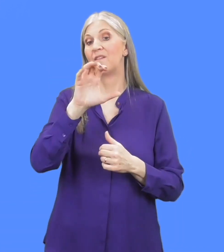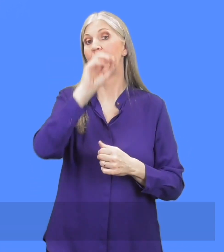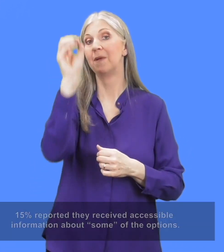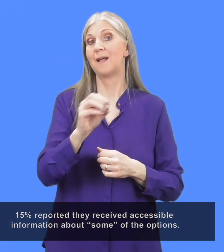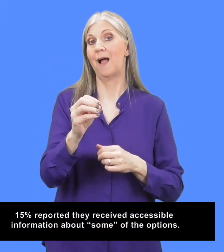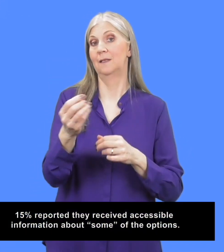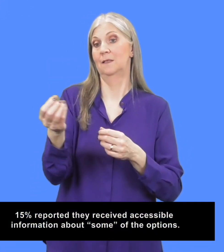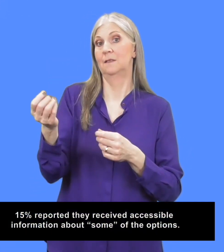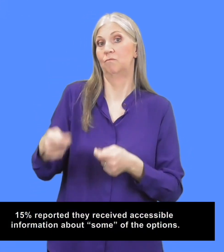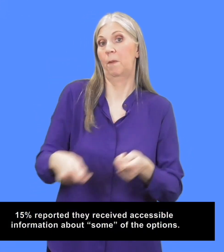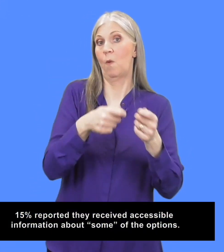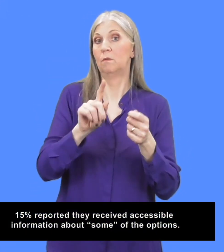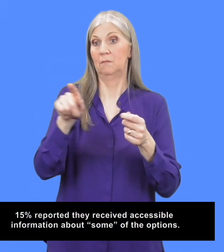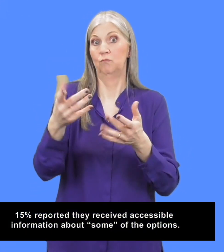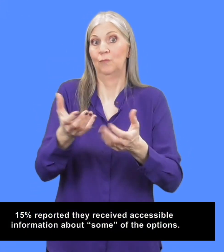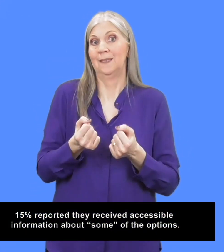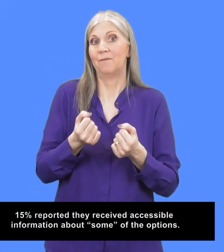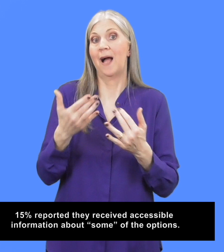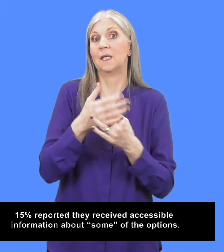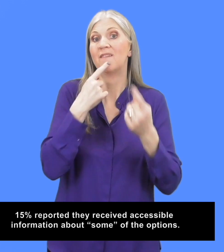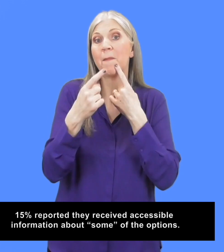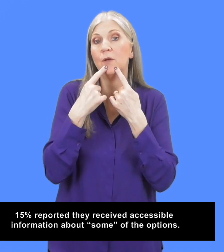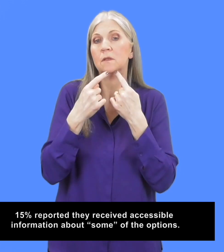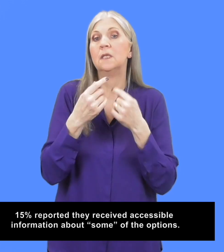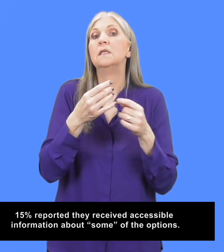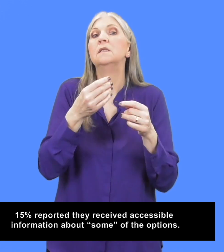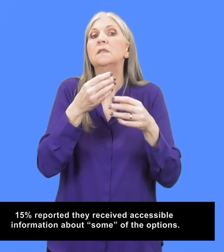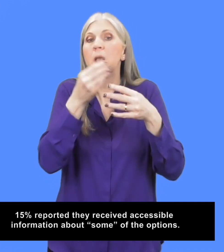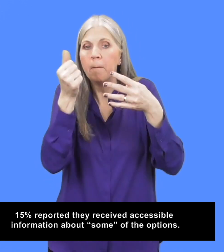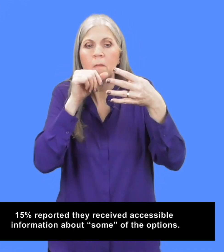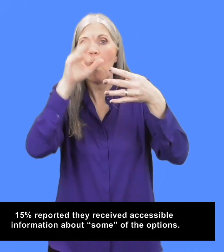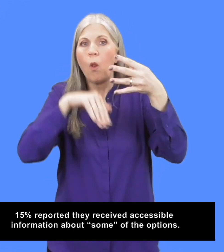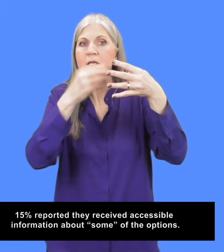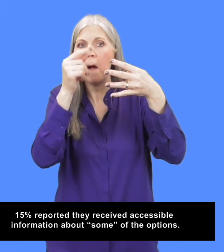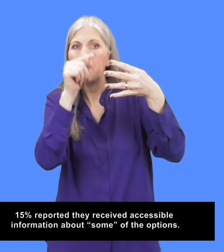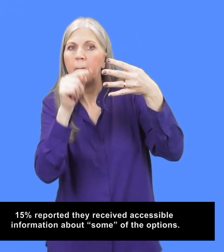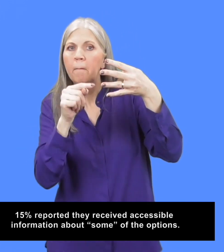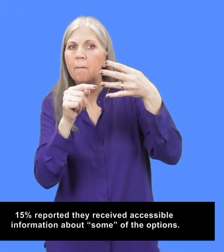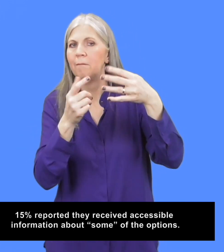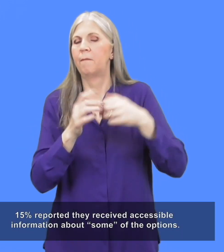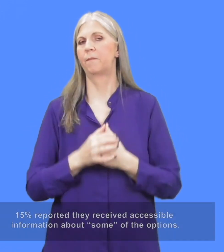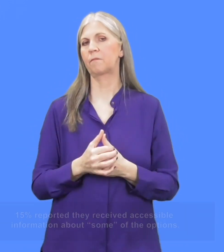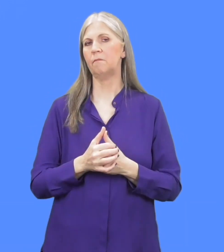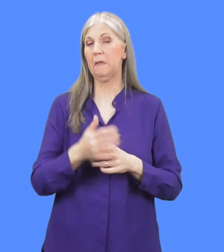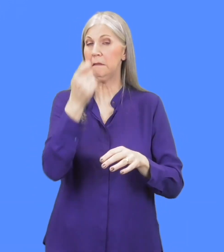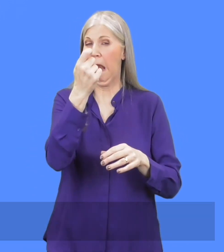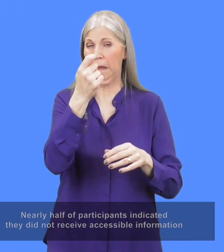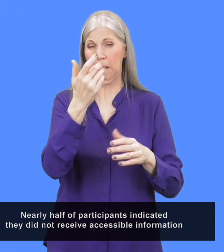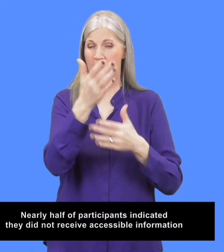15% reported that they received accessible information about some of the options. Nearly half of